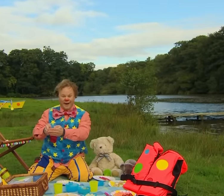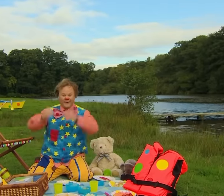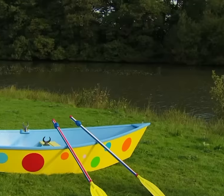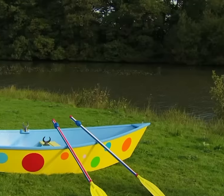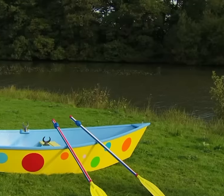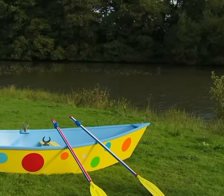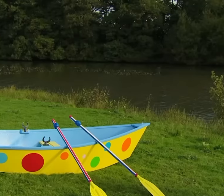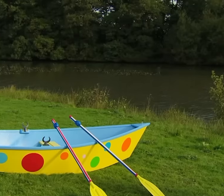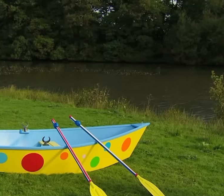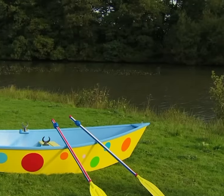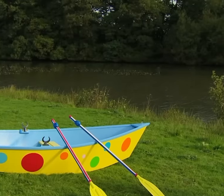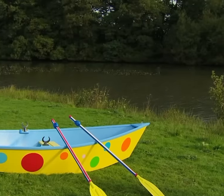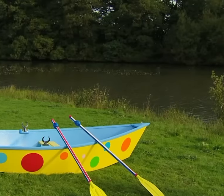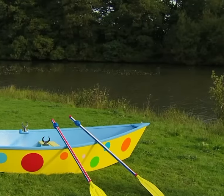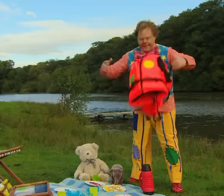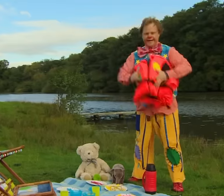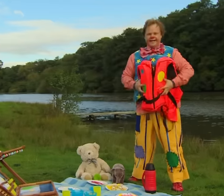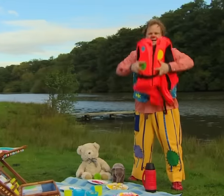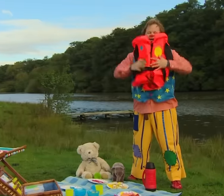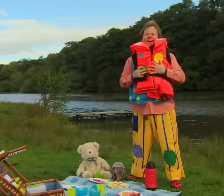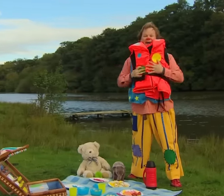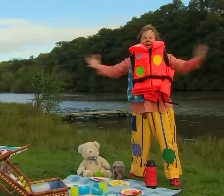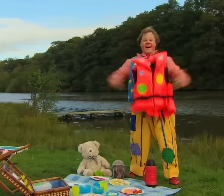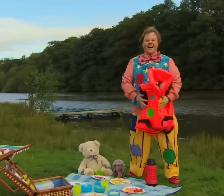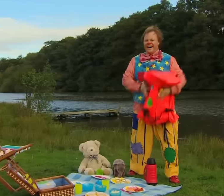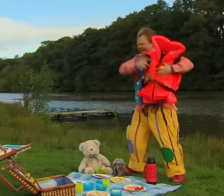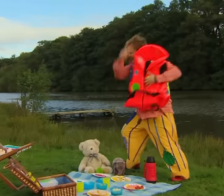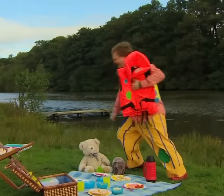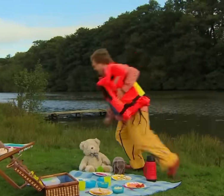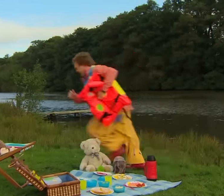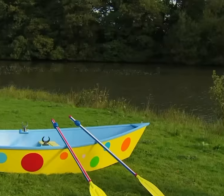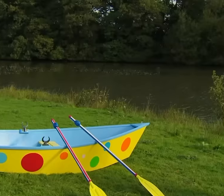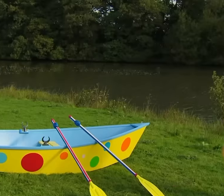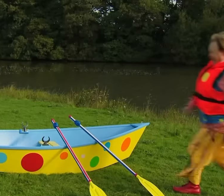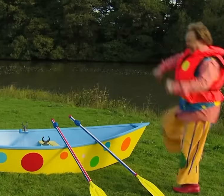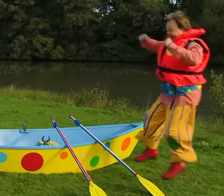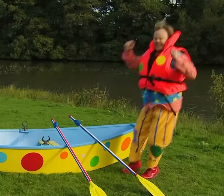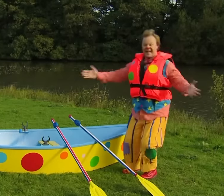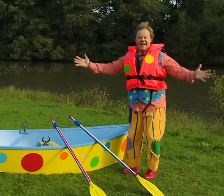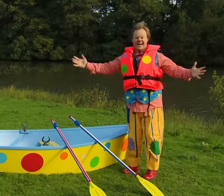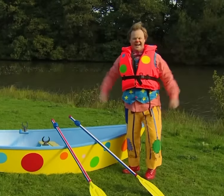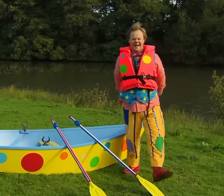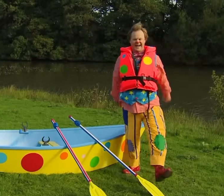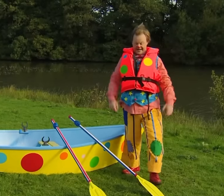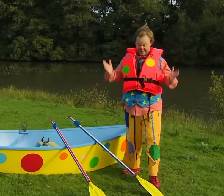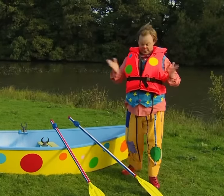boat. Woohoo! That sounds very exciting, Mr. Tumble. Ta-da!